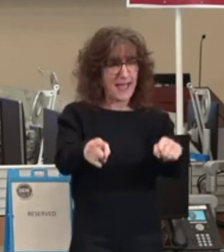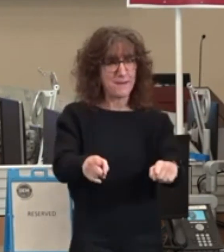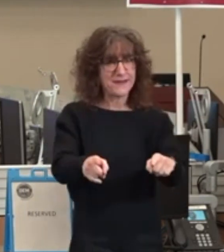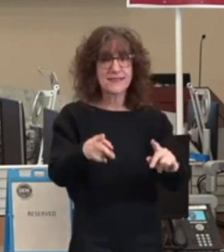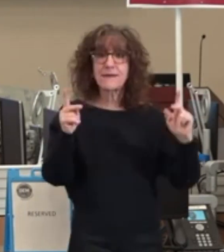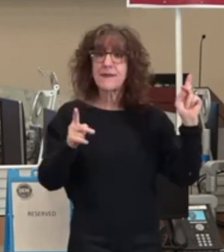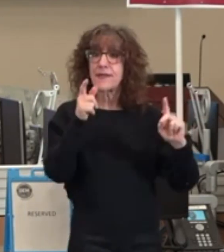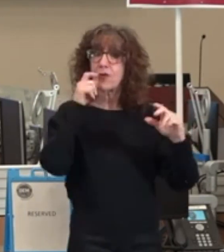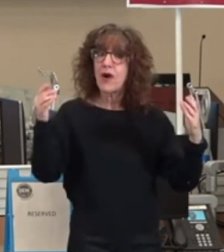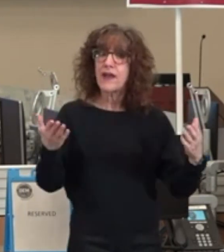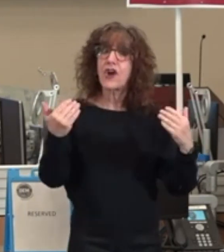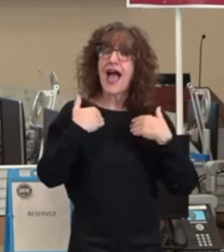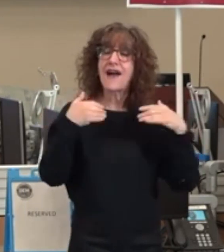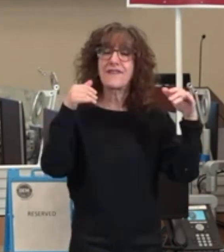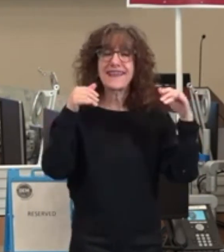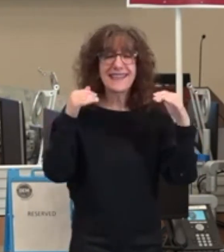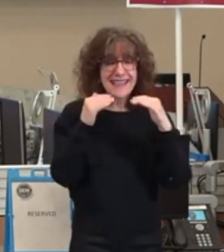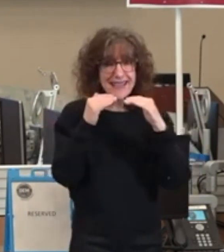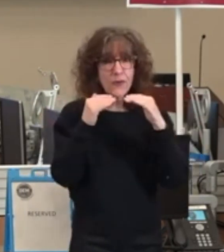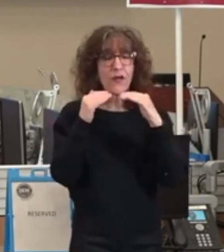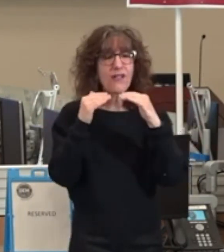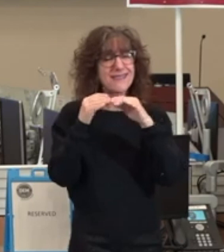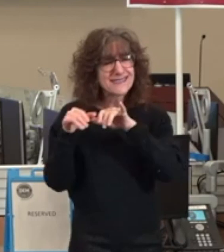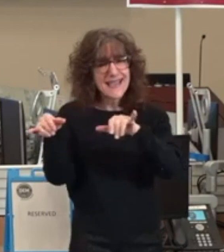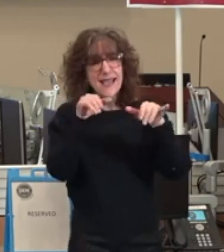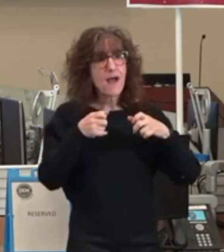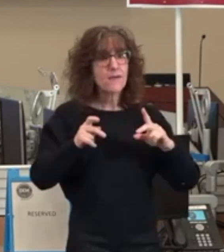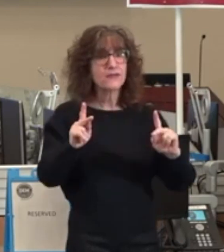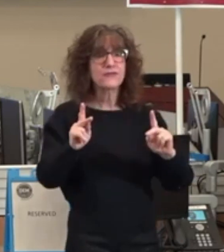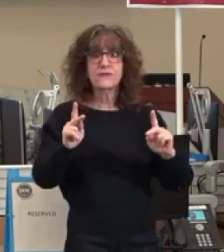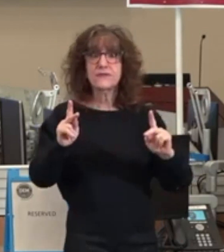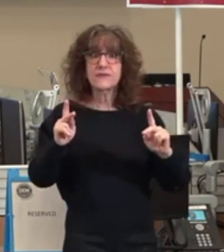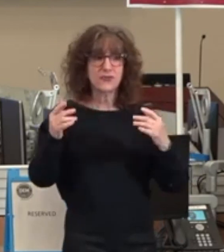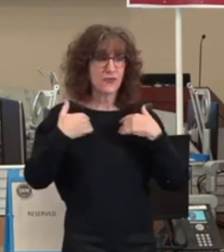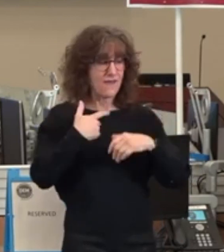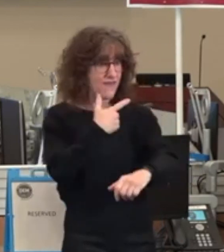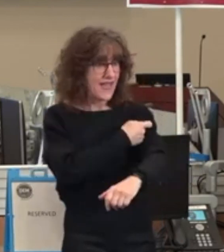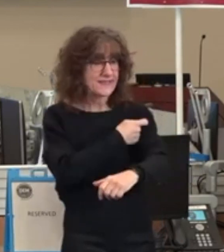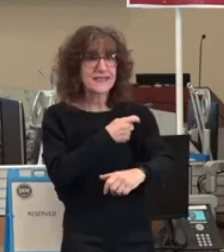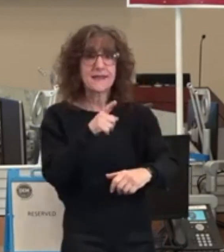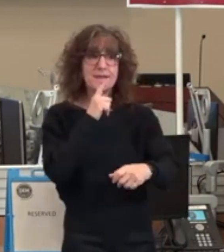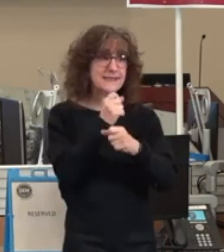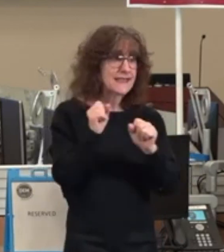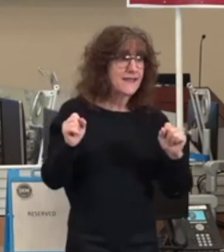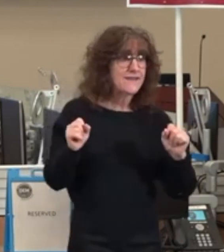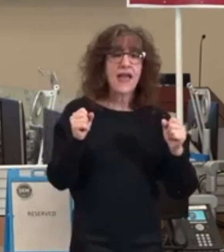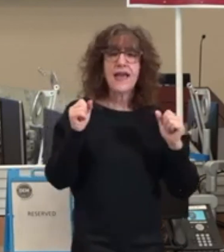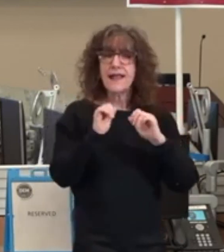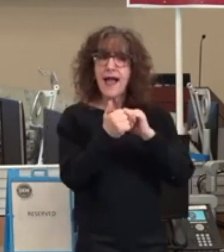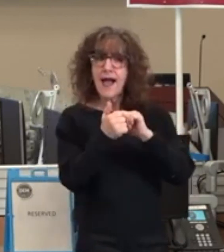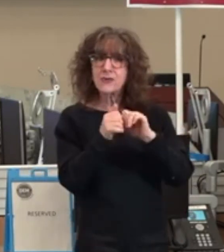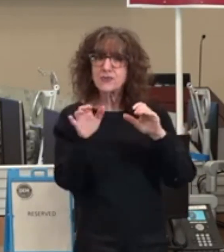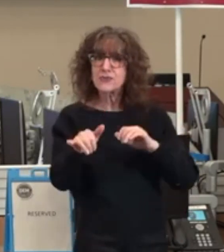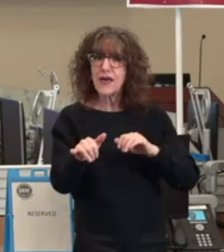that the people who are here have the same and equal opportunity to enjoy the vaccine and to be safe. And the way to do that